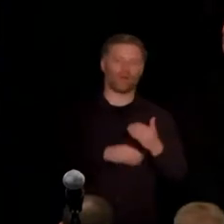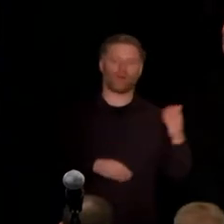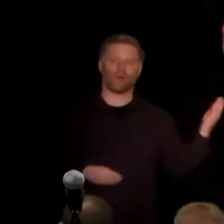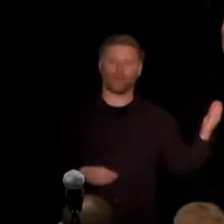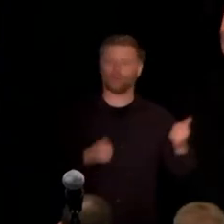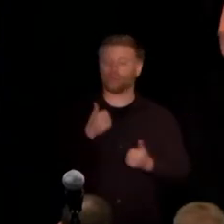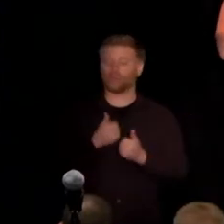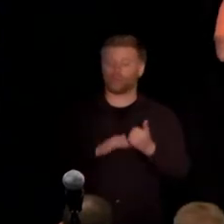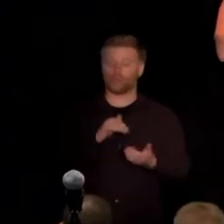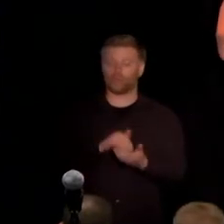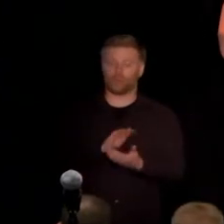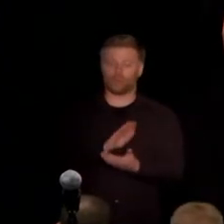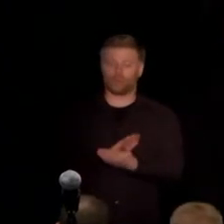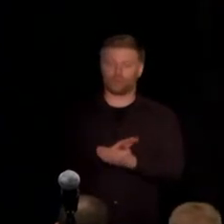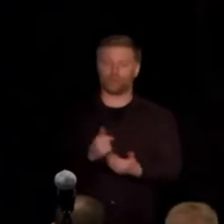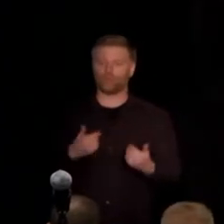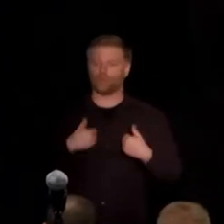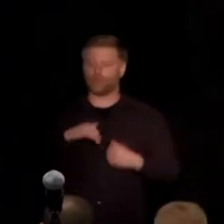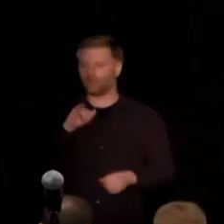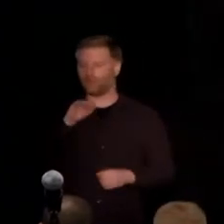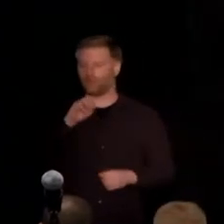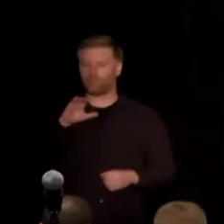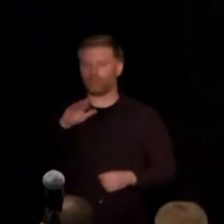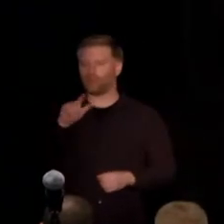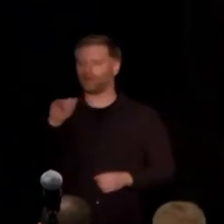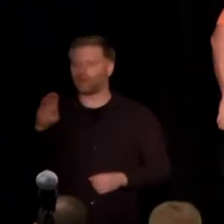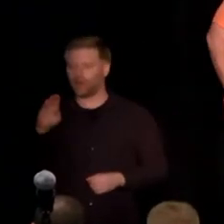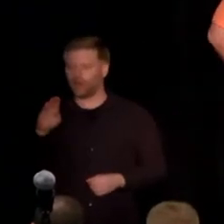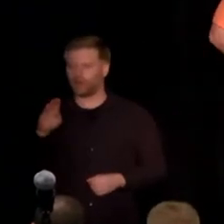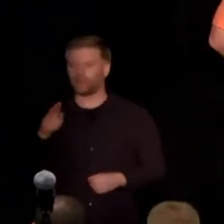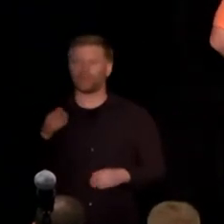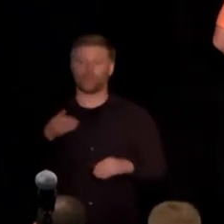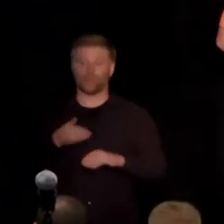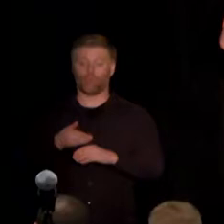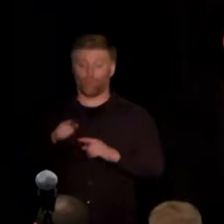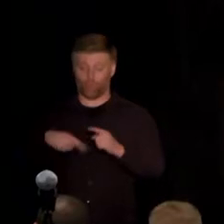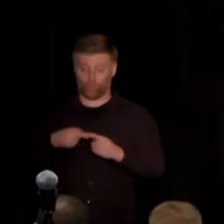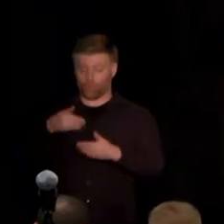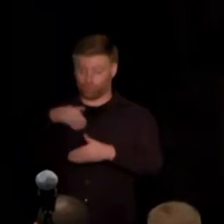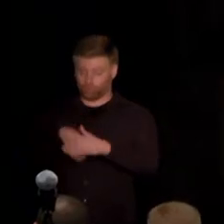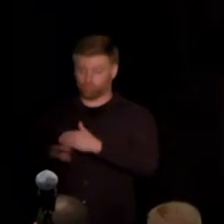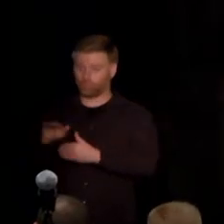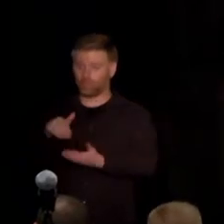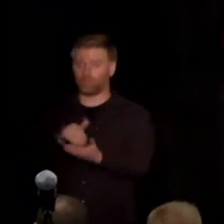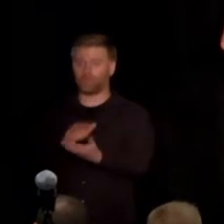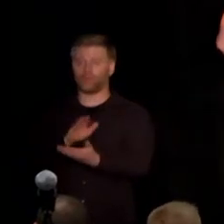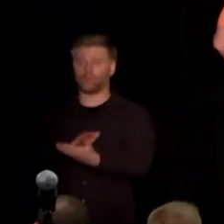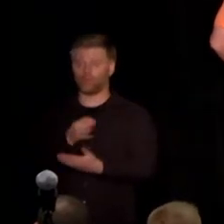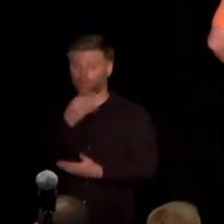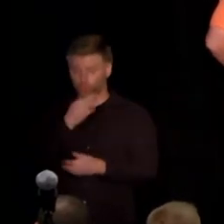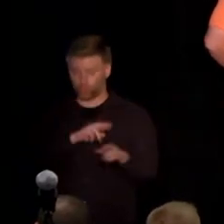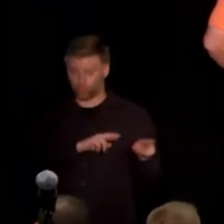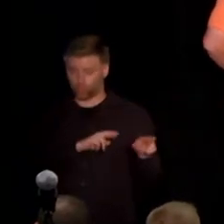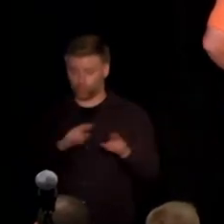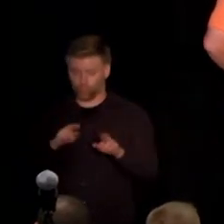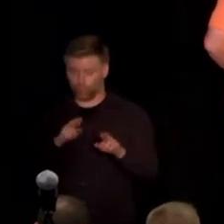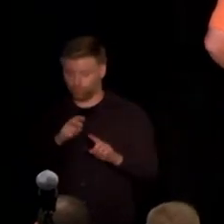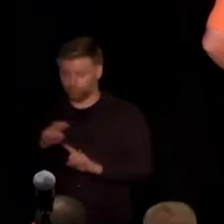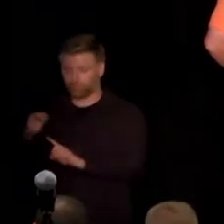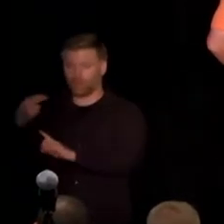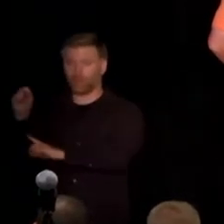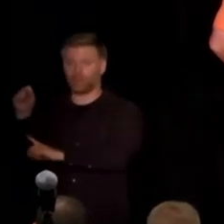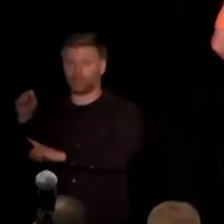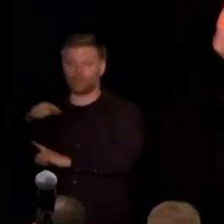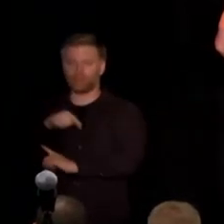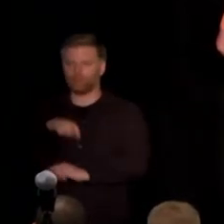at each middle school, we have an iMac lab. So once they get to that middle school level and they're about to go into the high school, they do